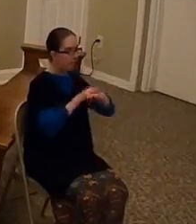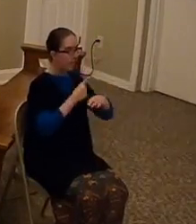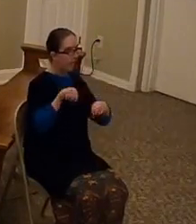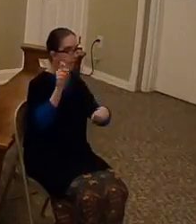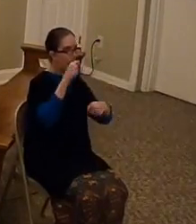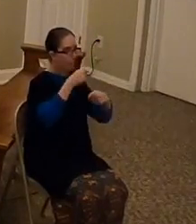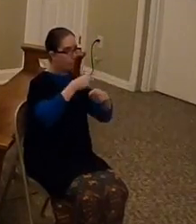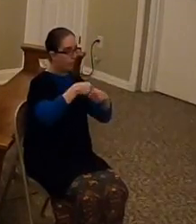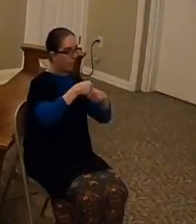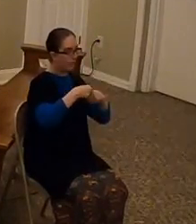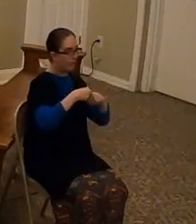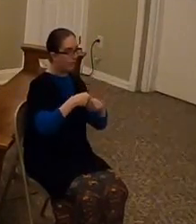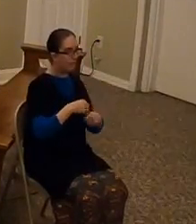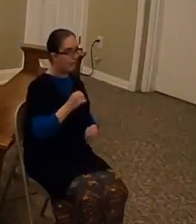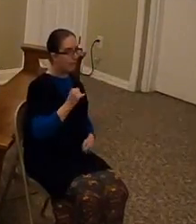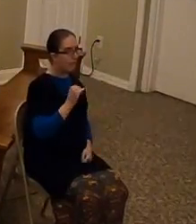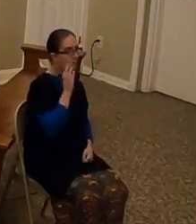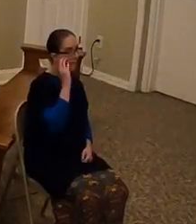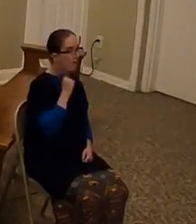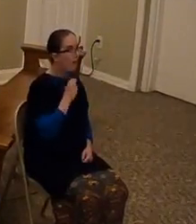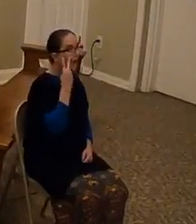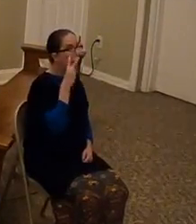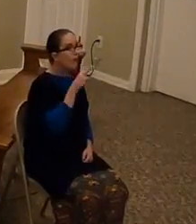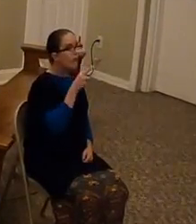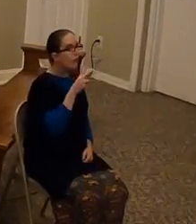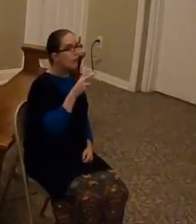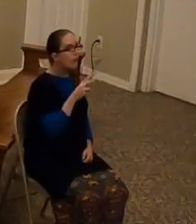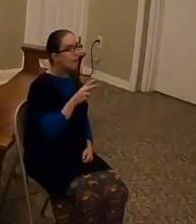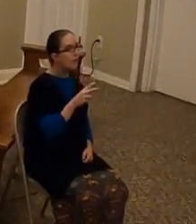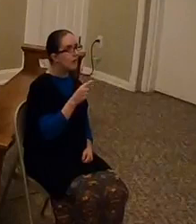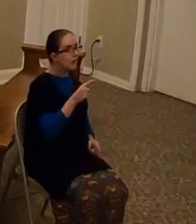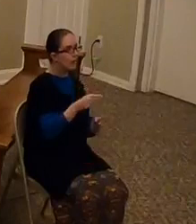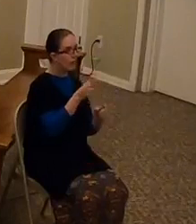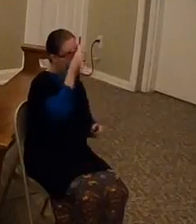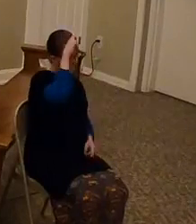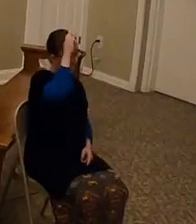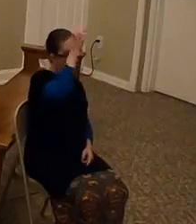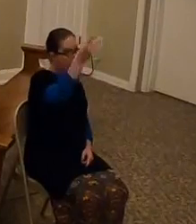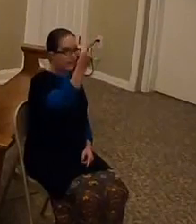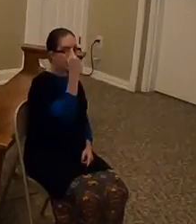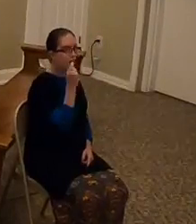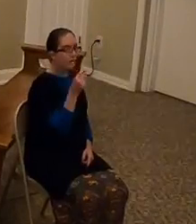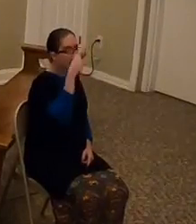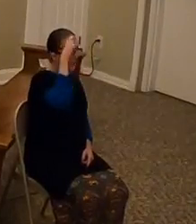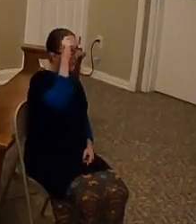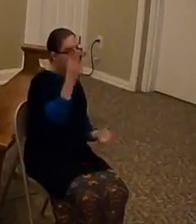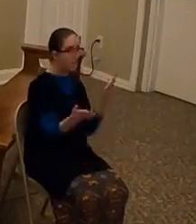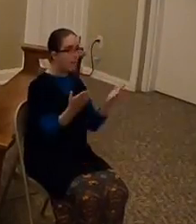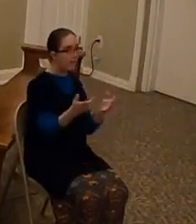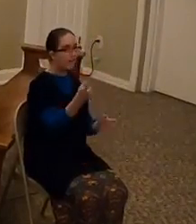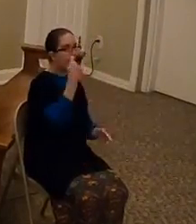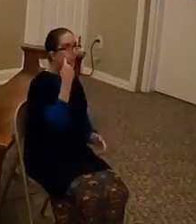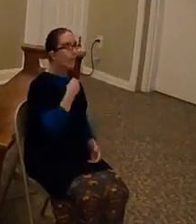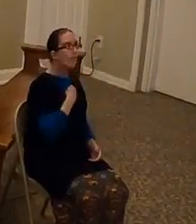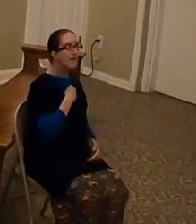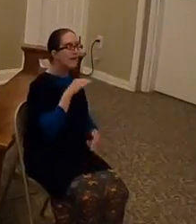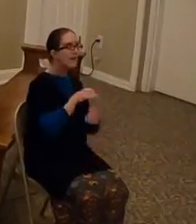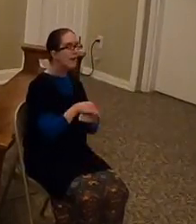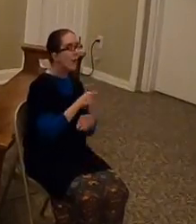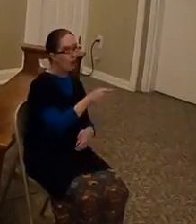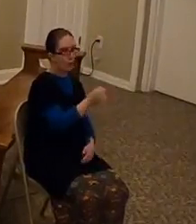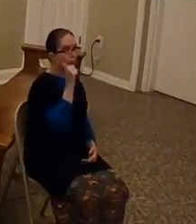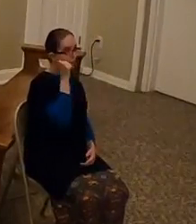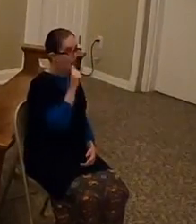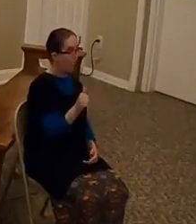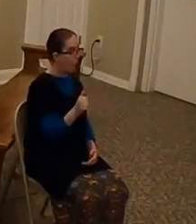Hey, hallelujah. I'm looking forward to his coming. Amen. Come on, he may come for me tonight. He may come for you